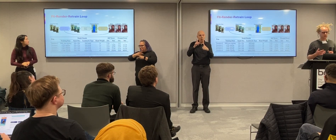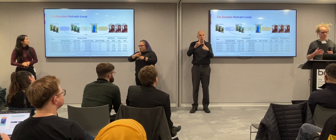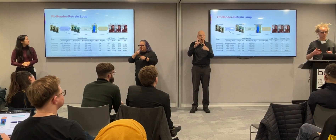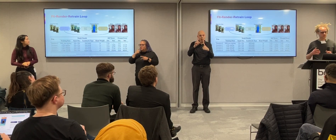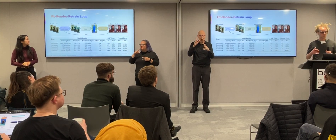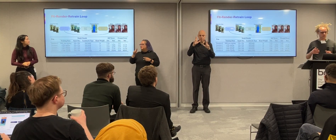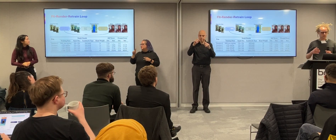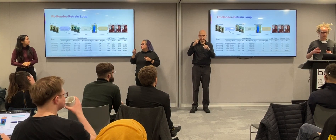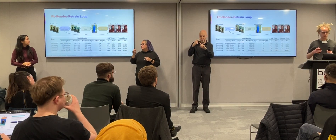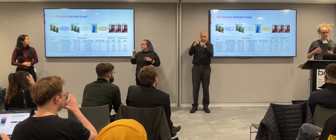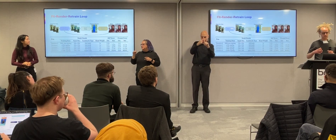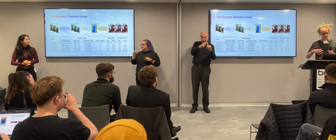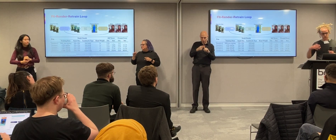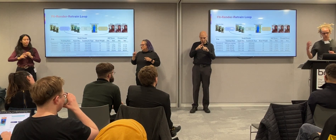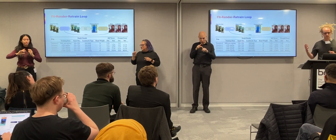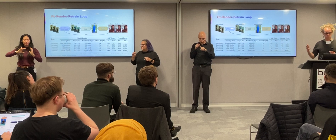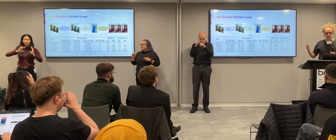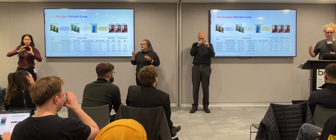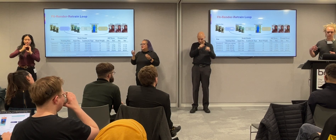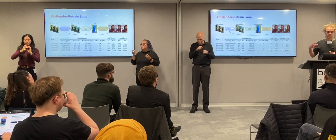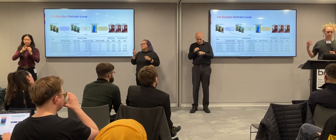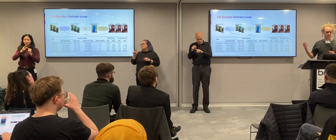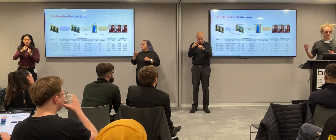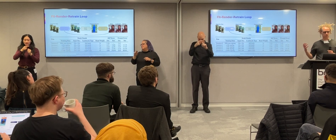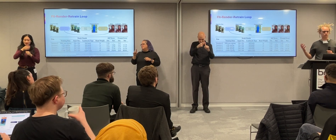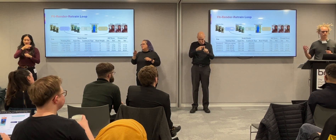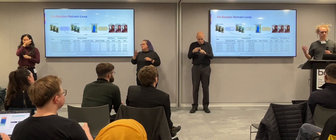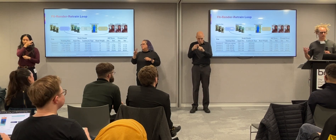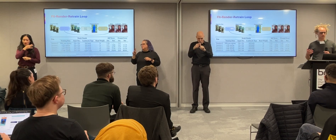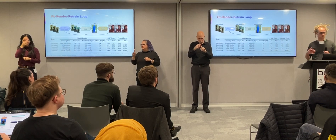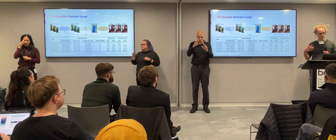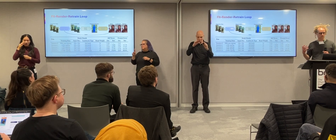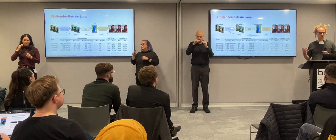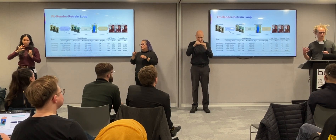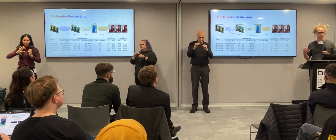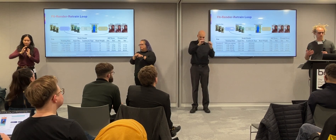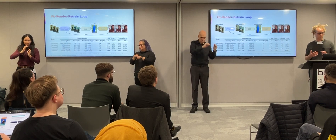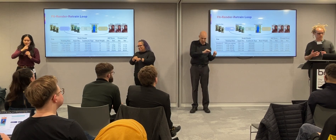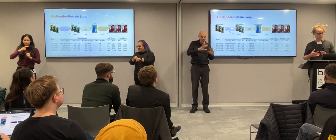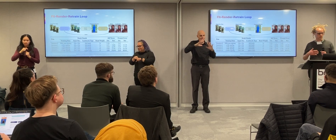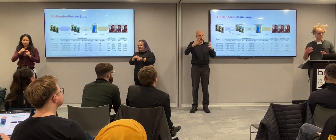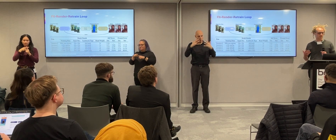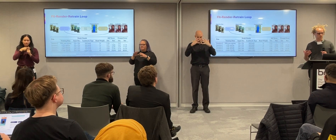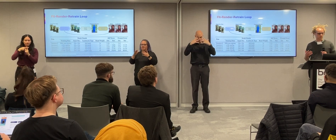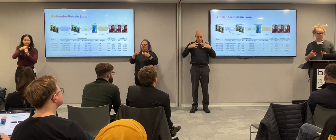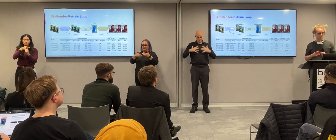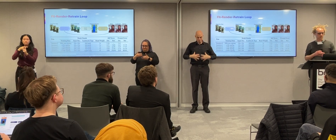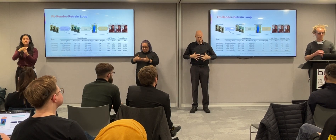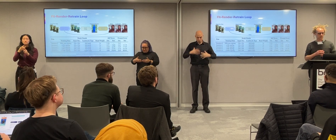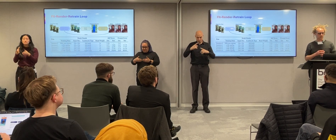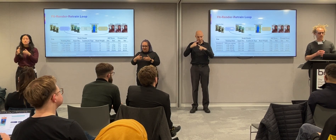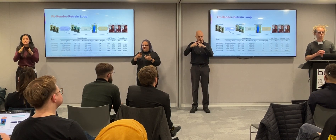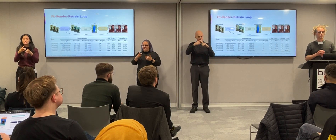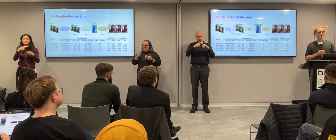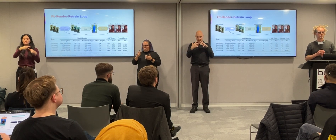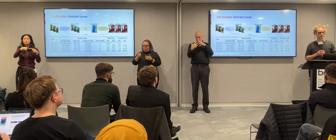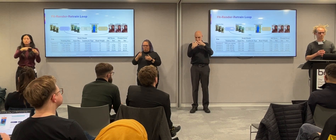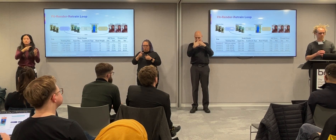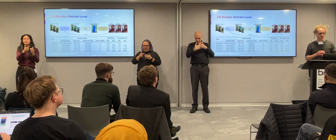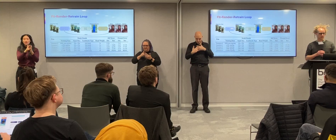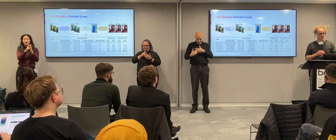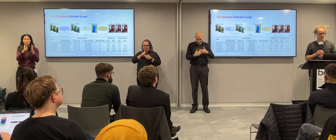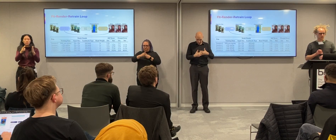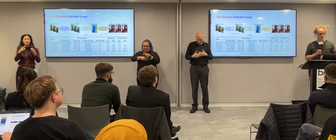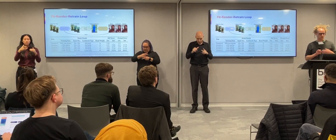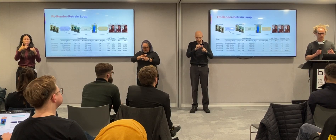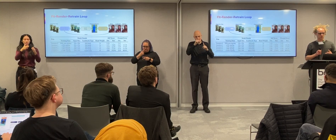landmark trackers, then doing the model fitting and generating one version of these sequence libraries